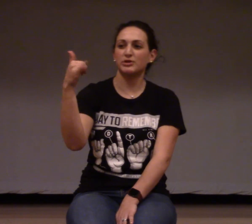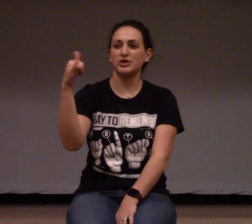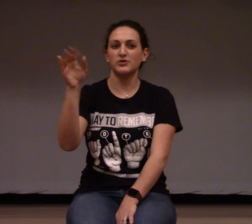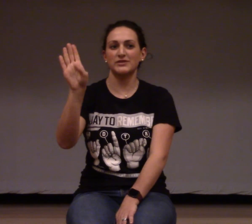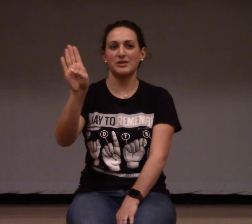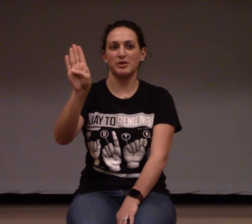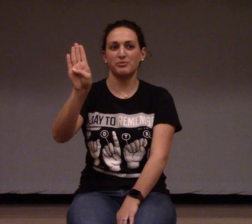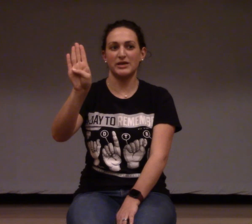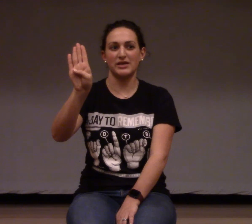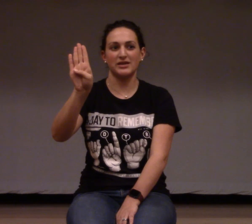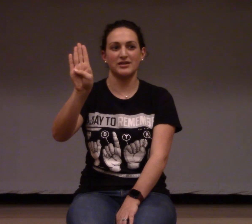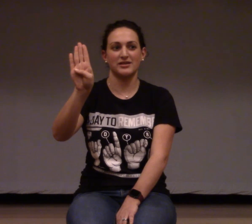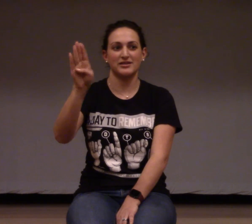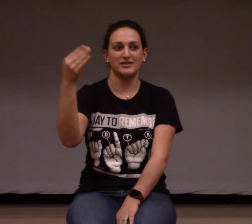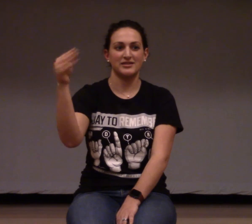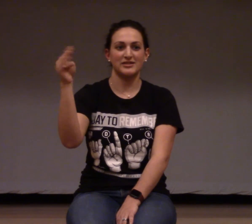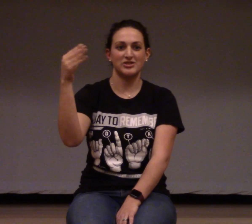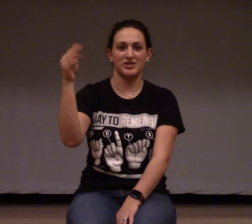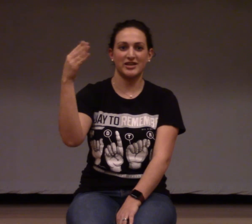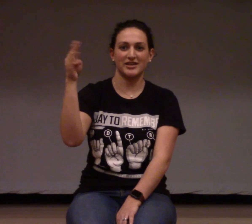Blue is going to be a B. You shake it.